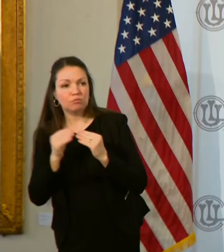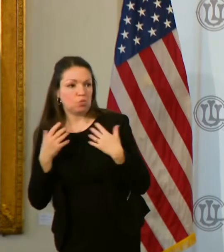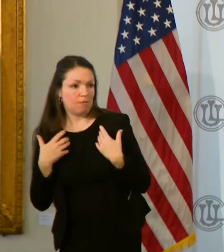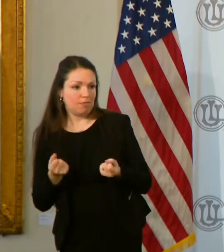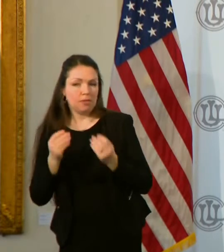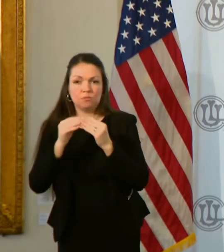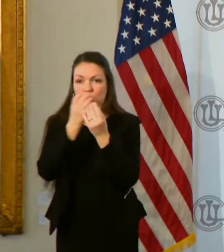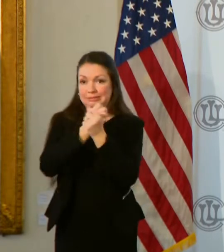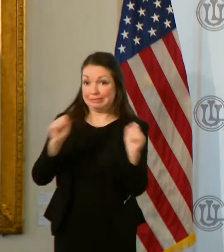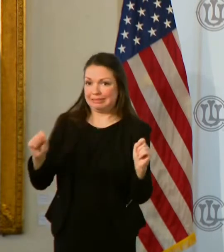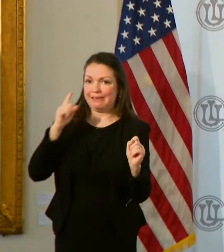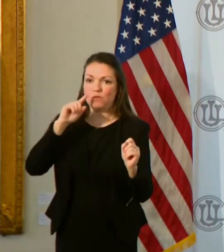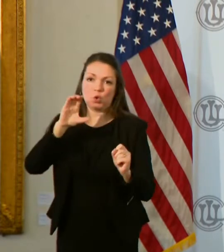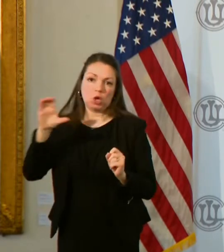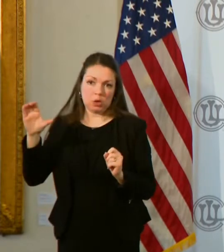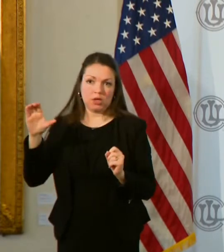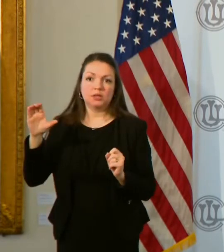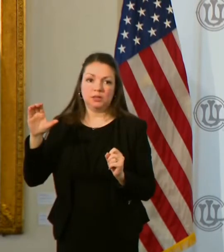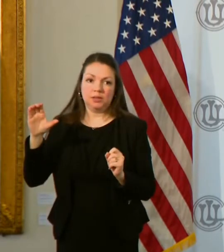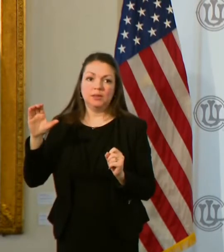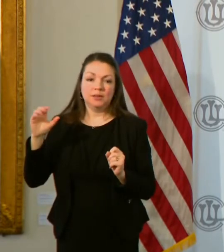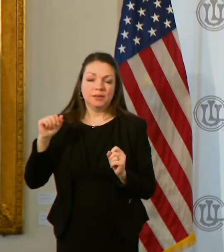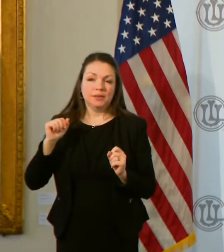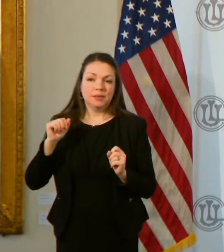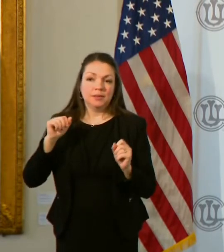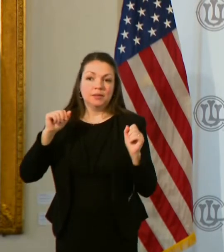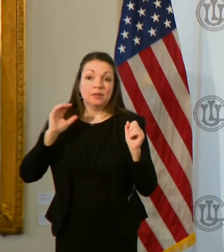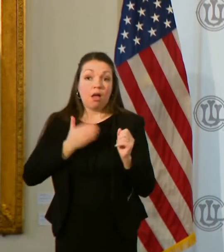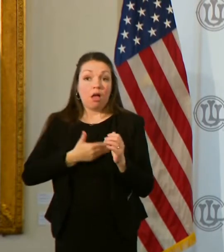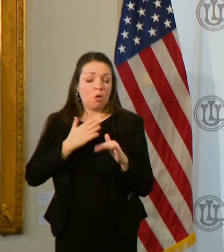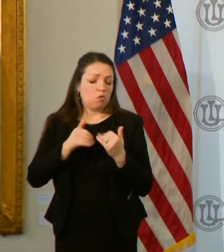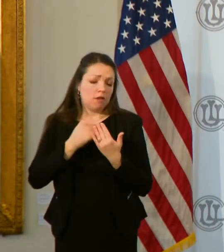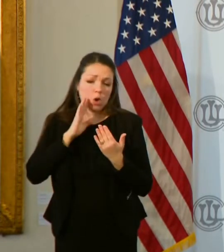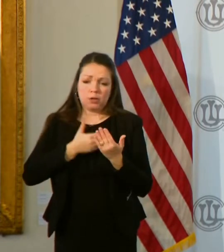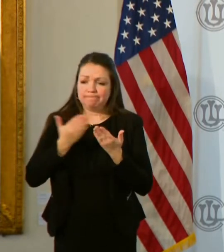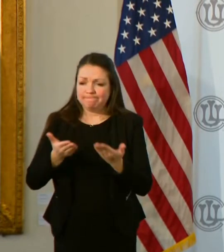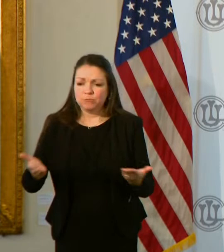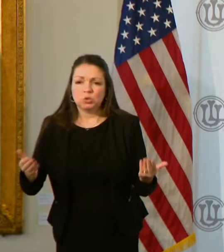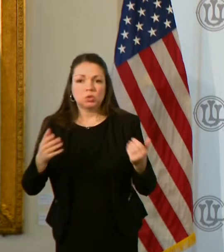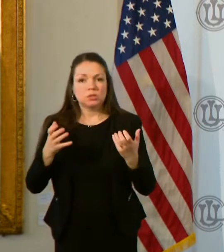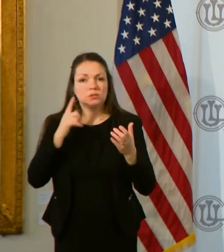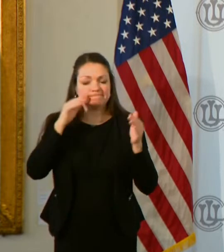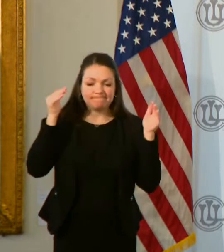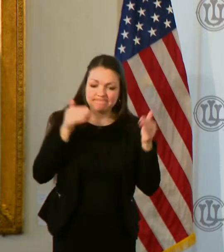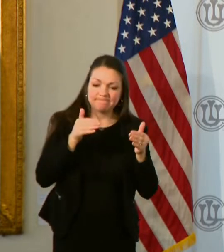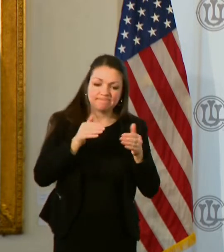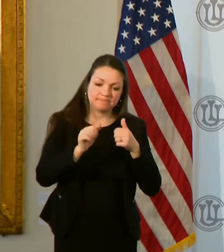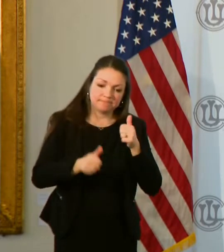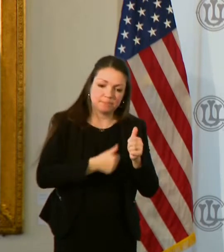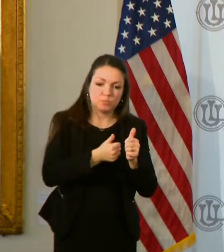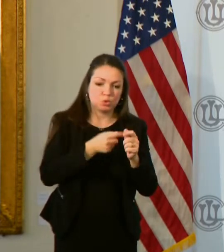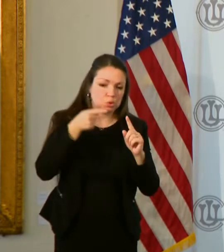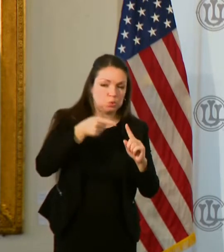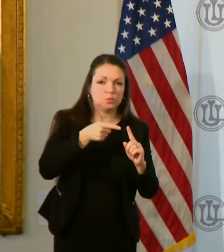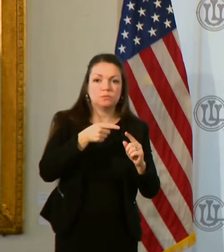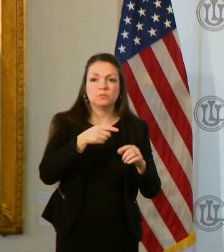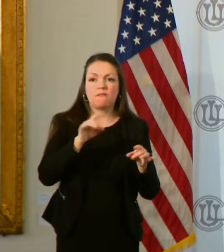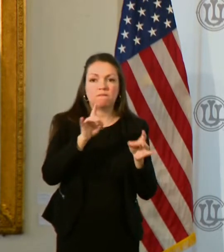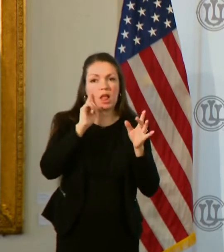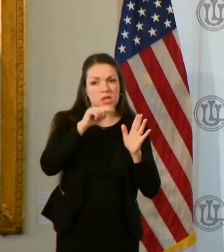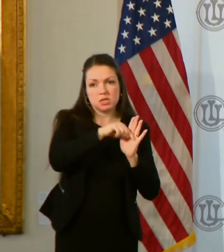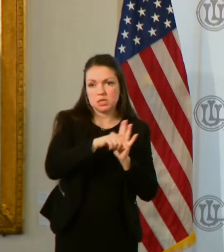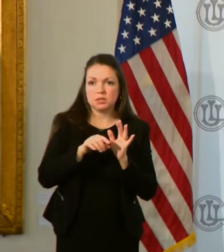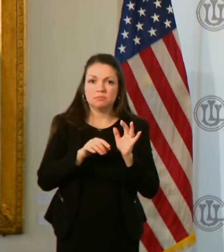and safer Cook County by focusing our resources on pursuing violent crime while working